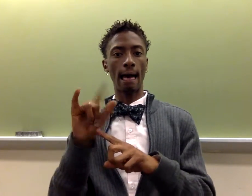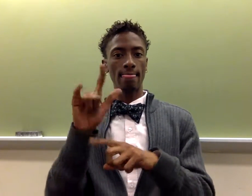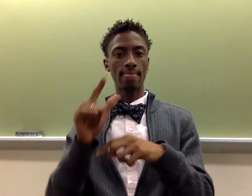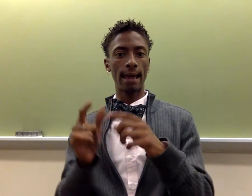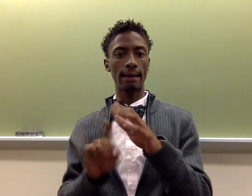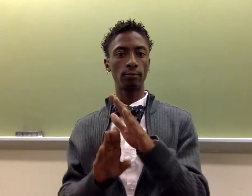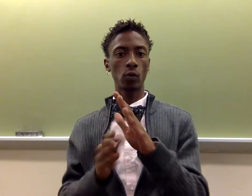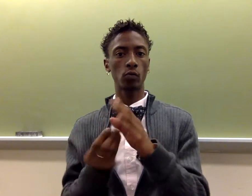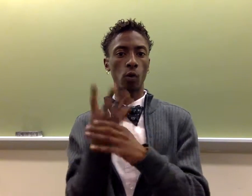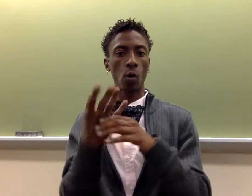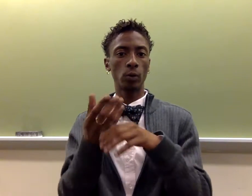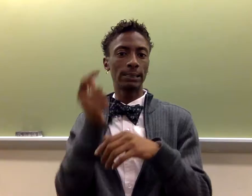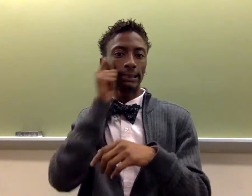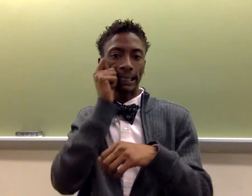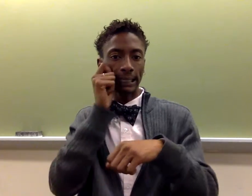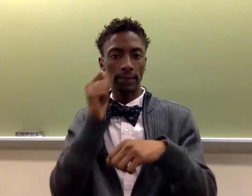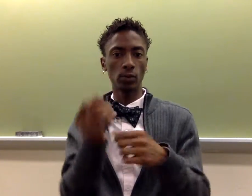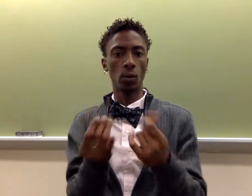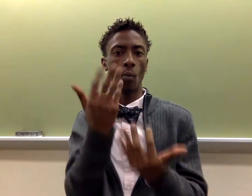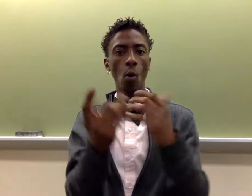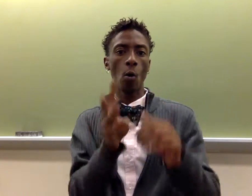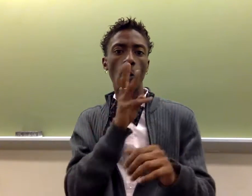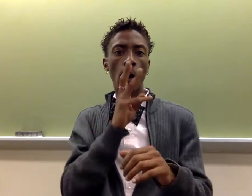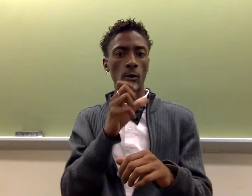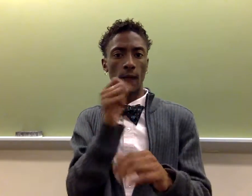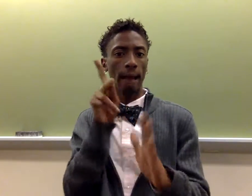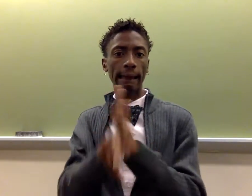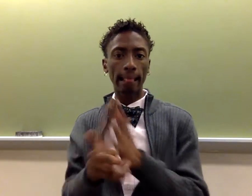touch them. So that's one thing. Number two, like we talked about the